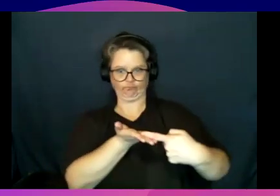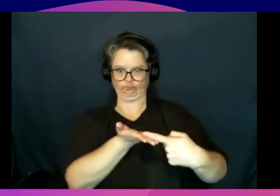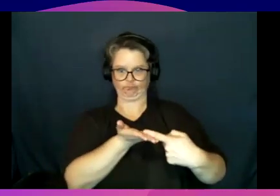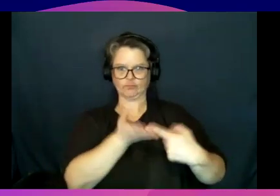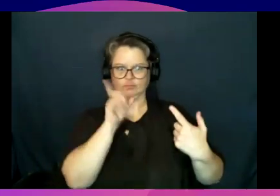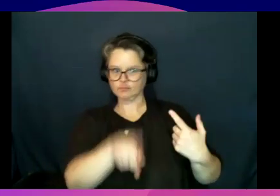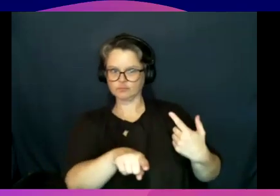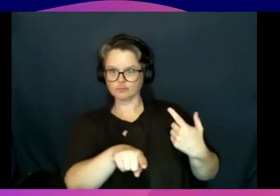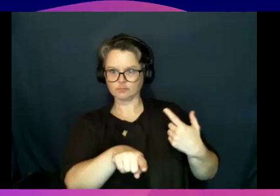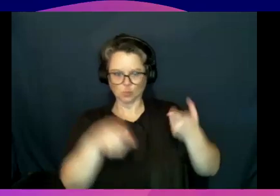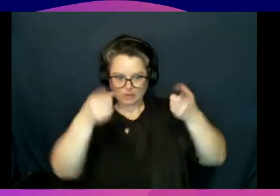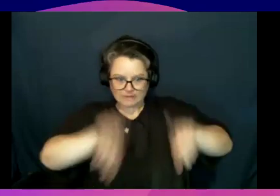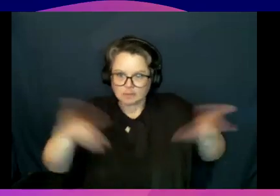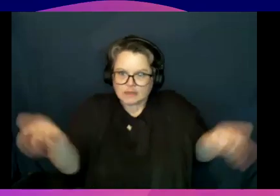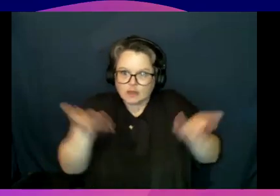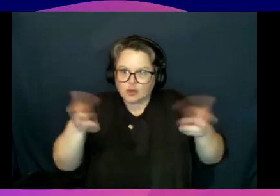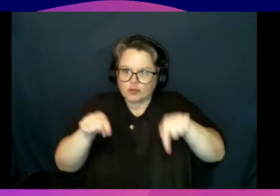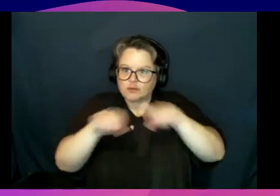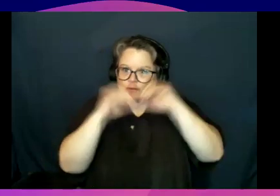standpoint, not just an individual one.